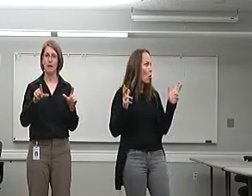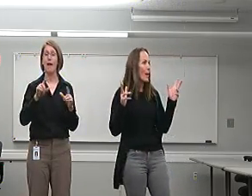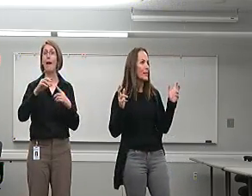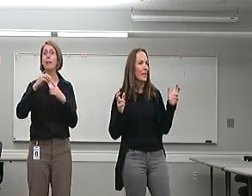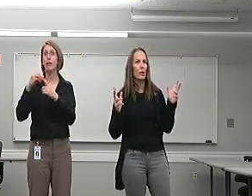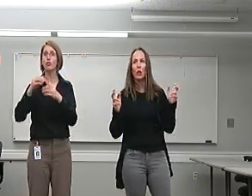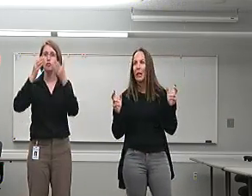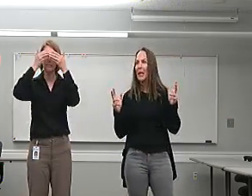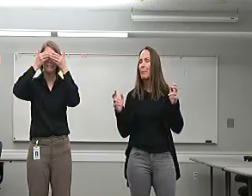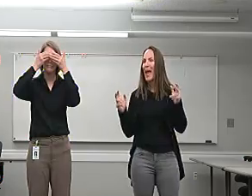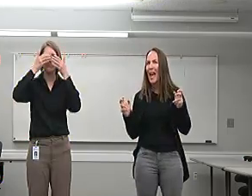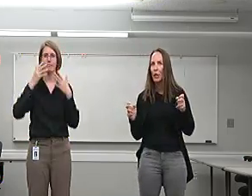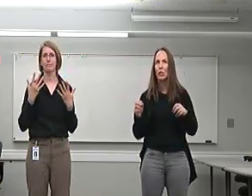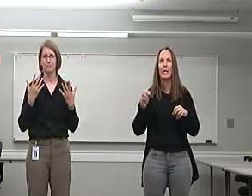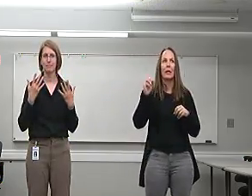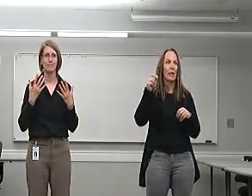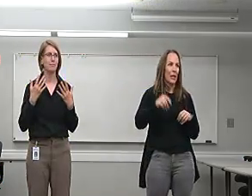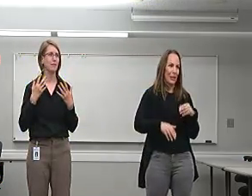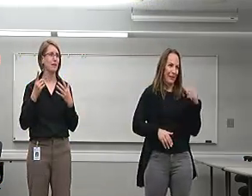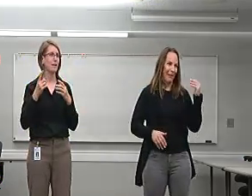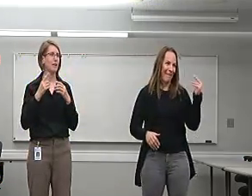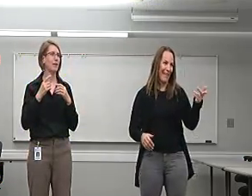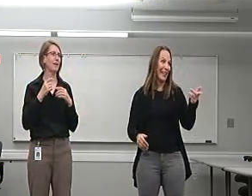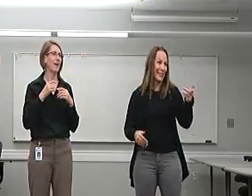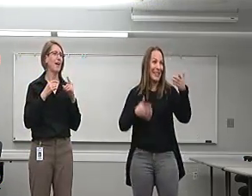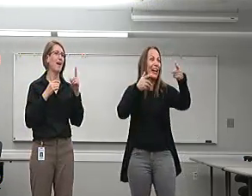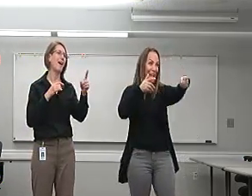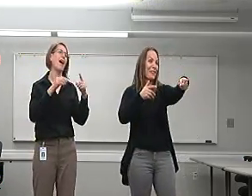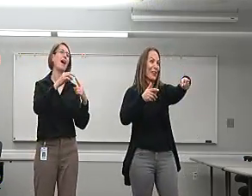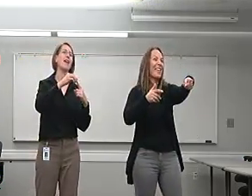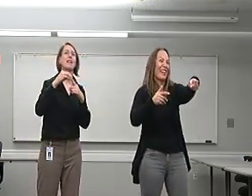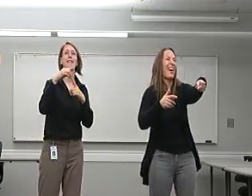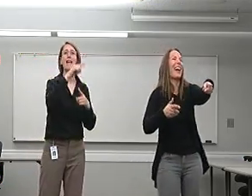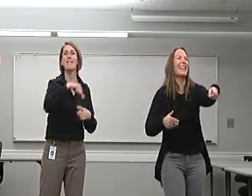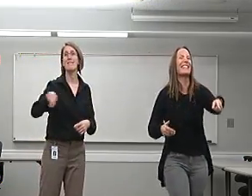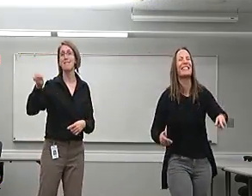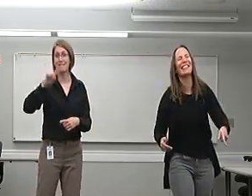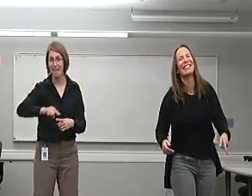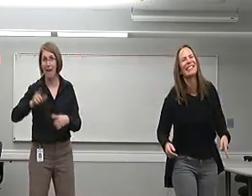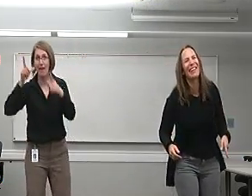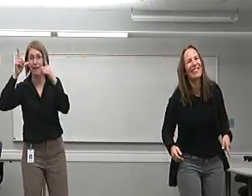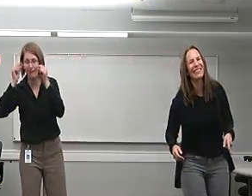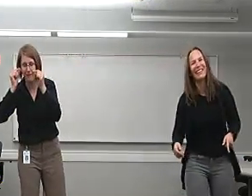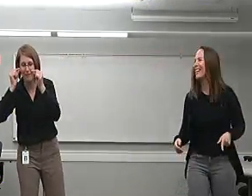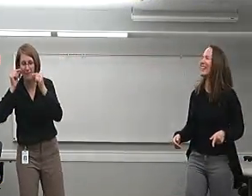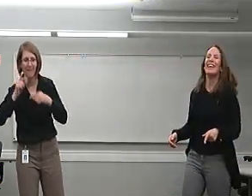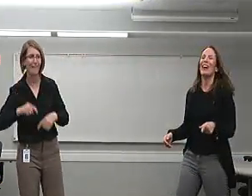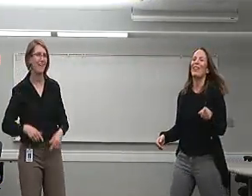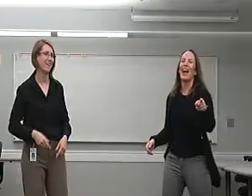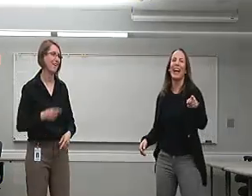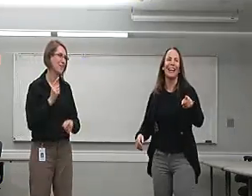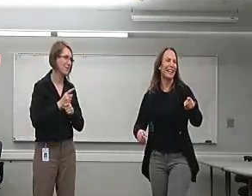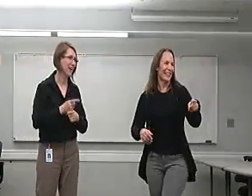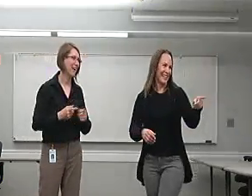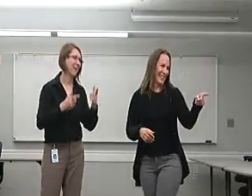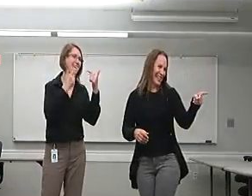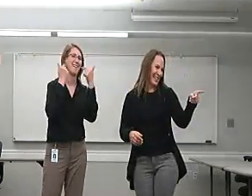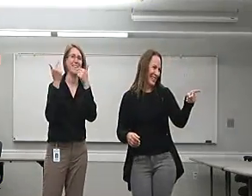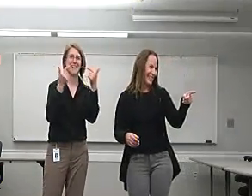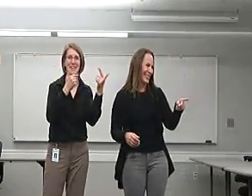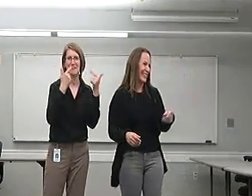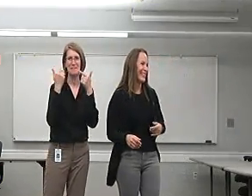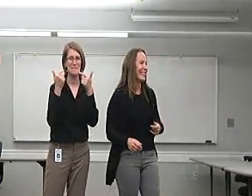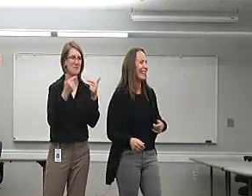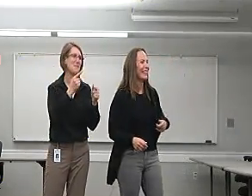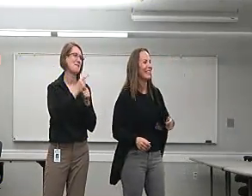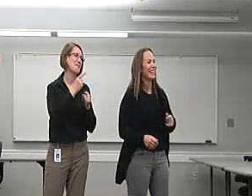at patterns. Unless they're covering their eyes. Totally. Yeah, she doesn't like looking at this, especially me. She